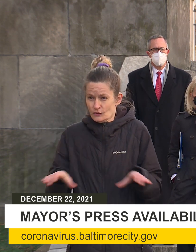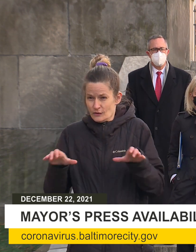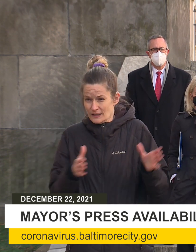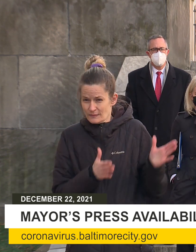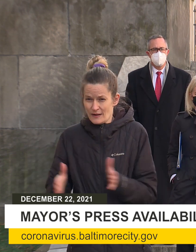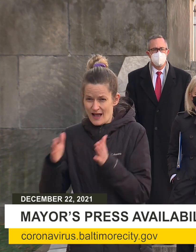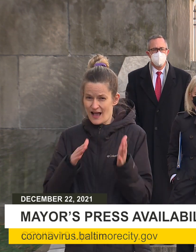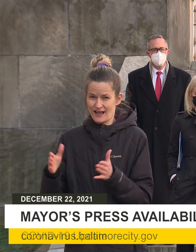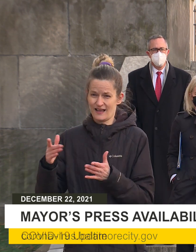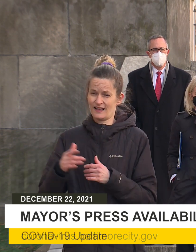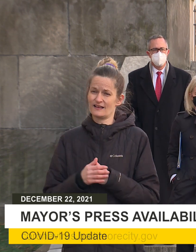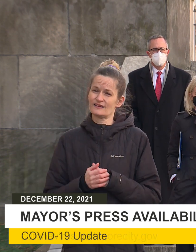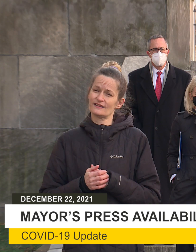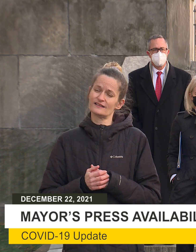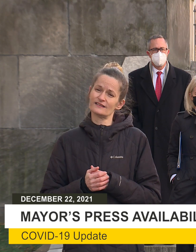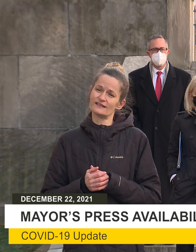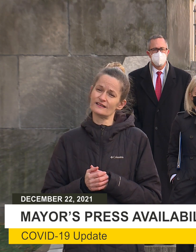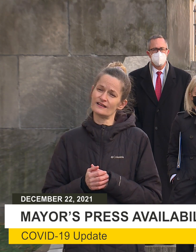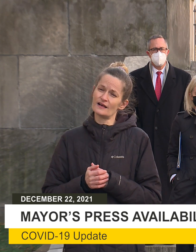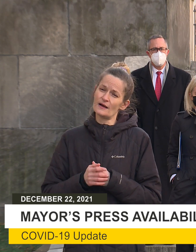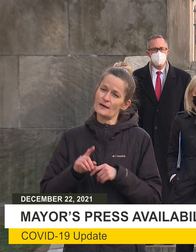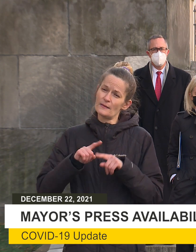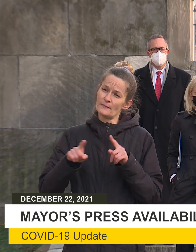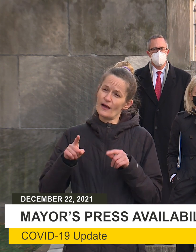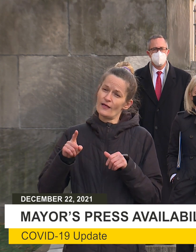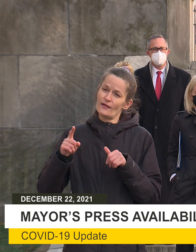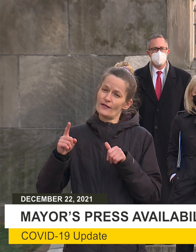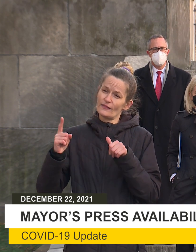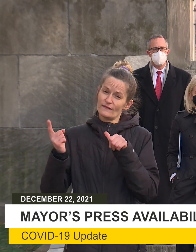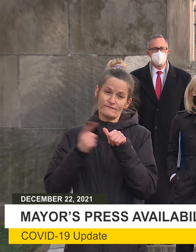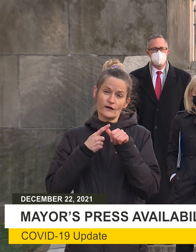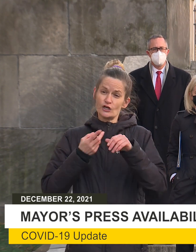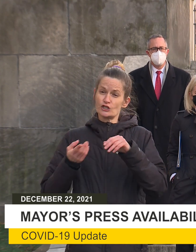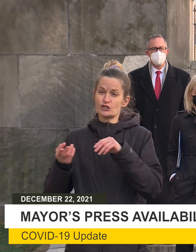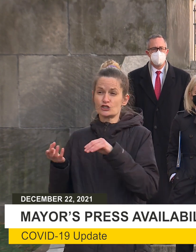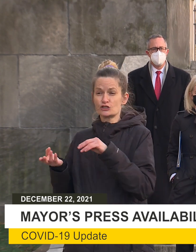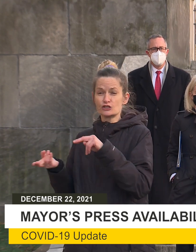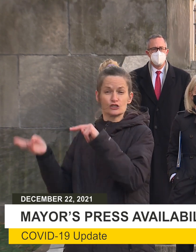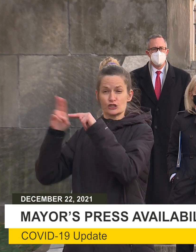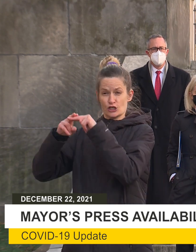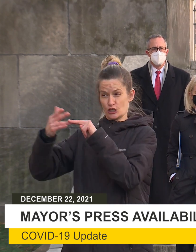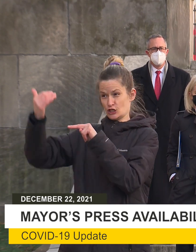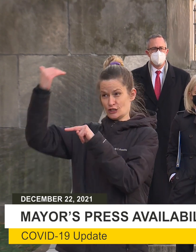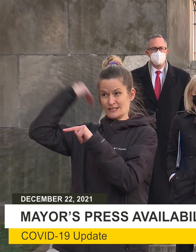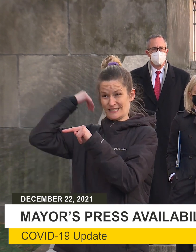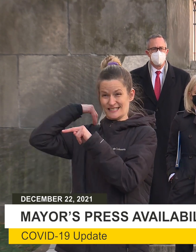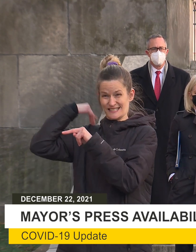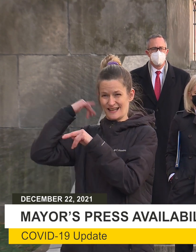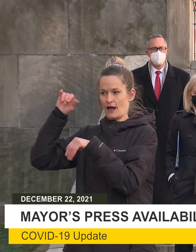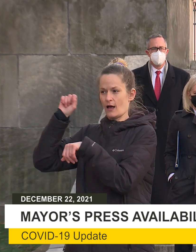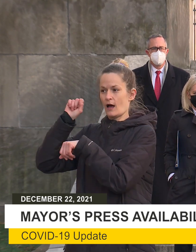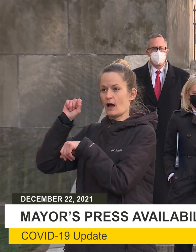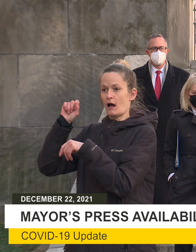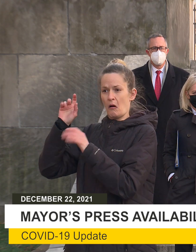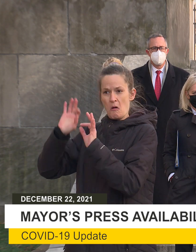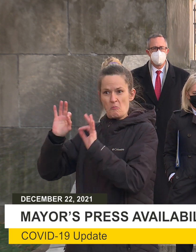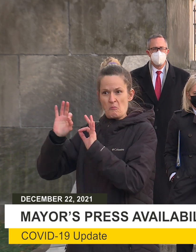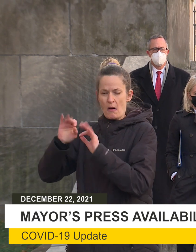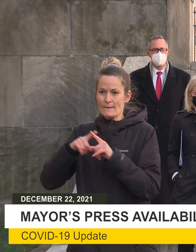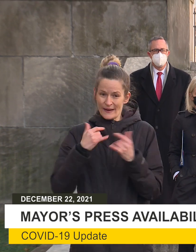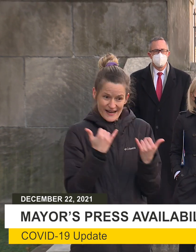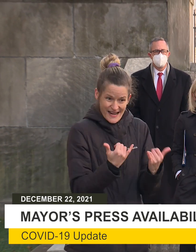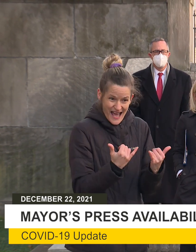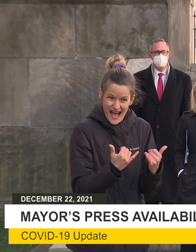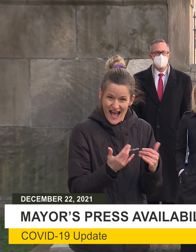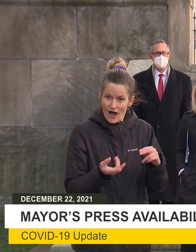it's very different than the first surge because of the workforce shortages we're experiencing. The impact on our ERs, I'll give you a great